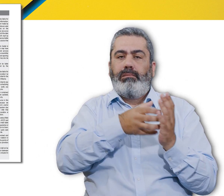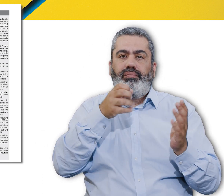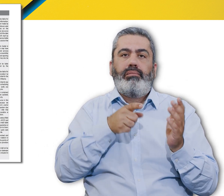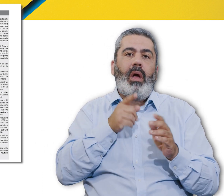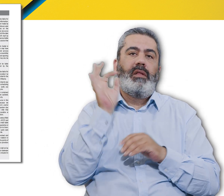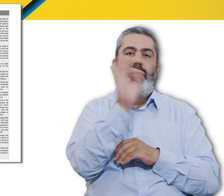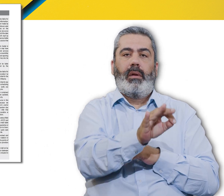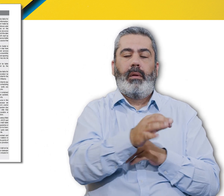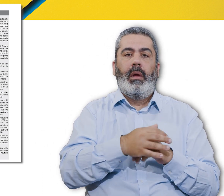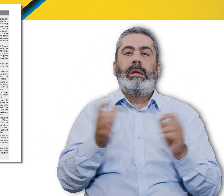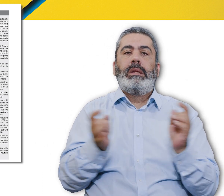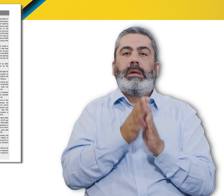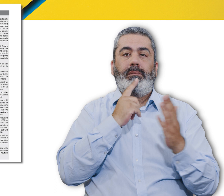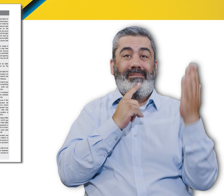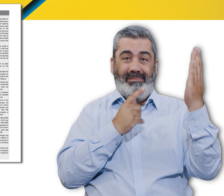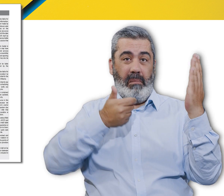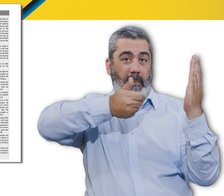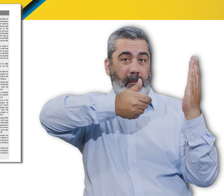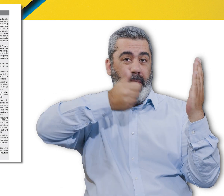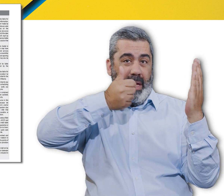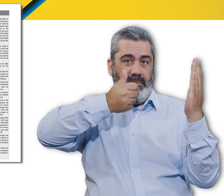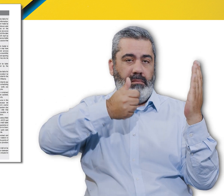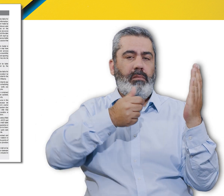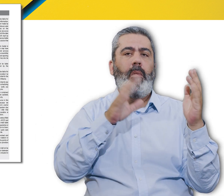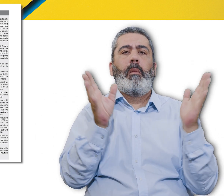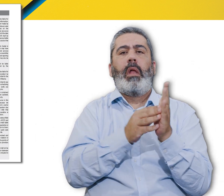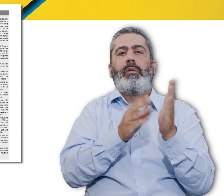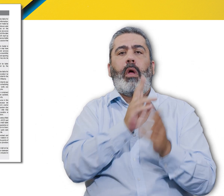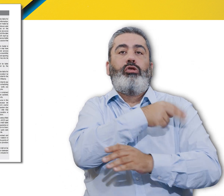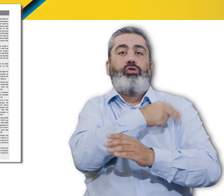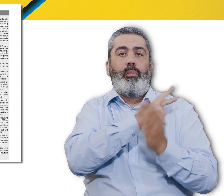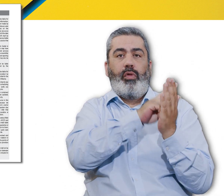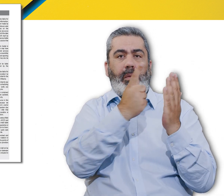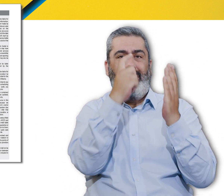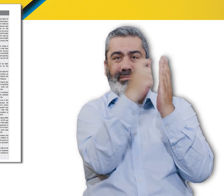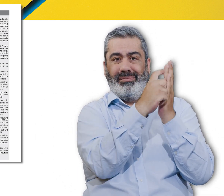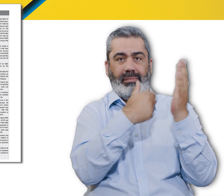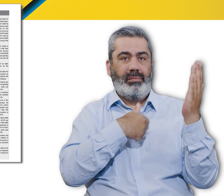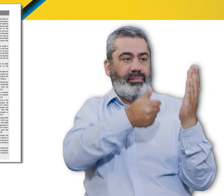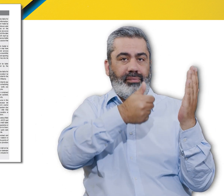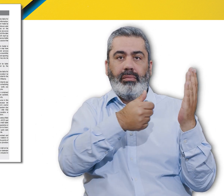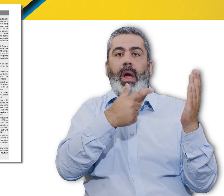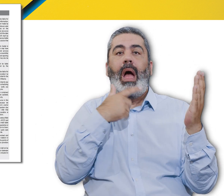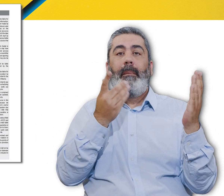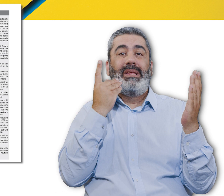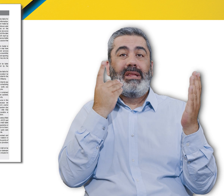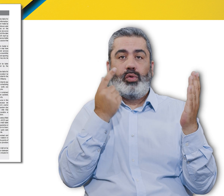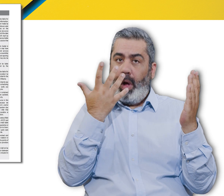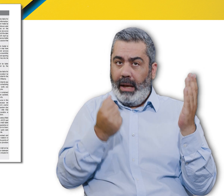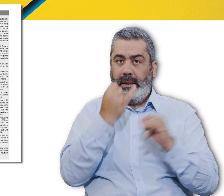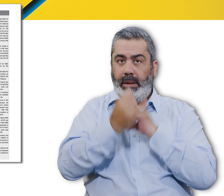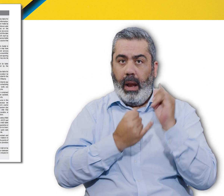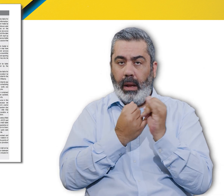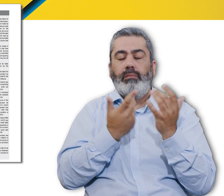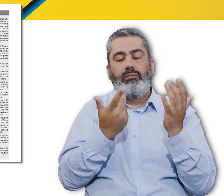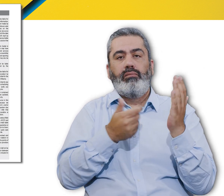you can see, the guide makes extensive use of quick response codes, QRS, which act as barcodes that can be scanned with your